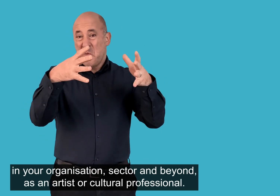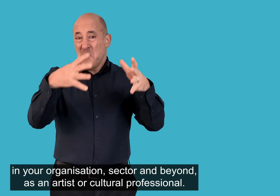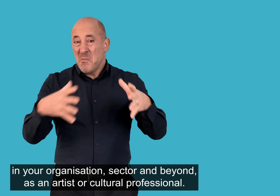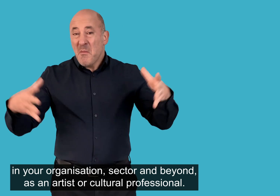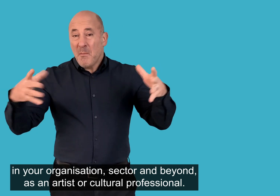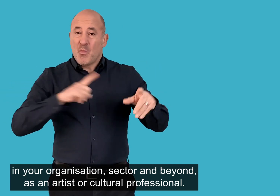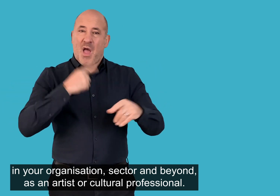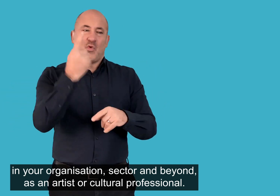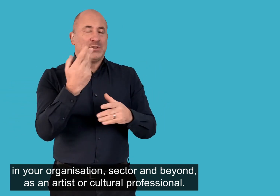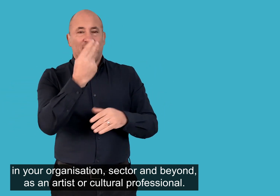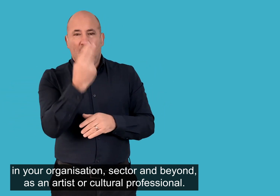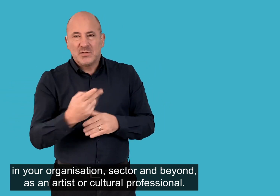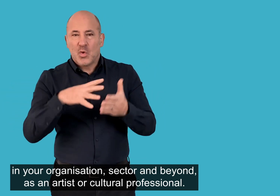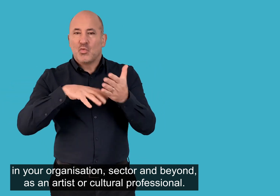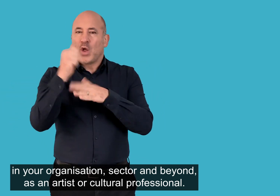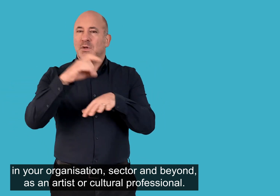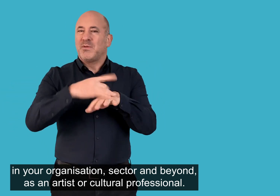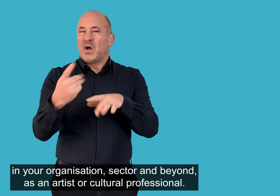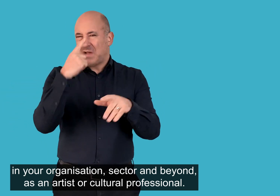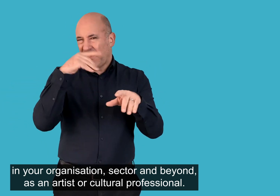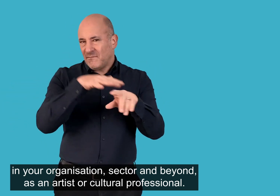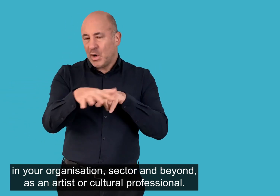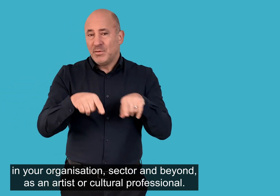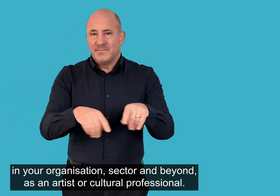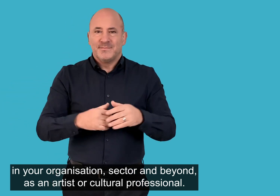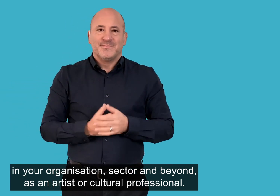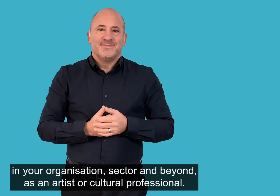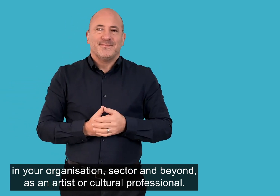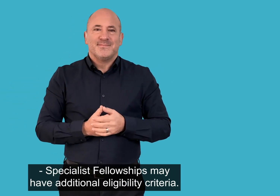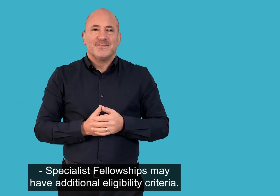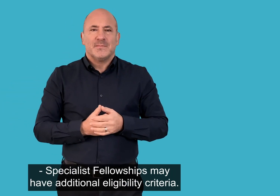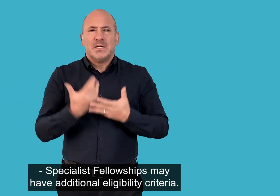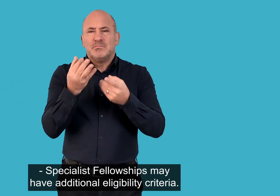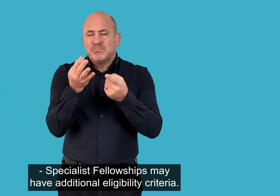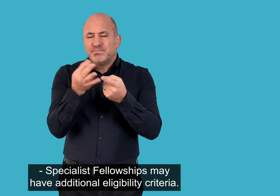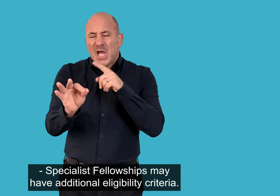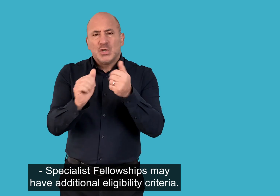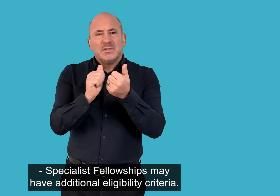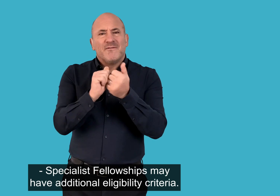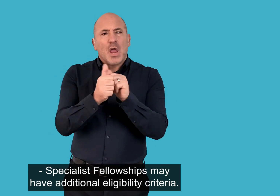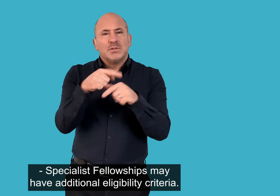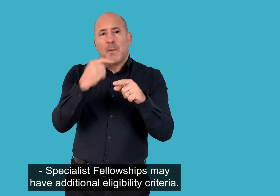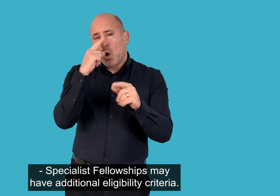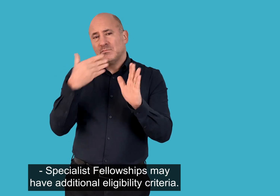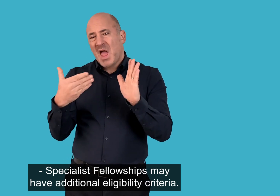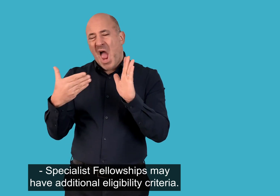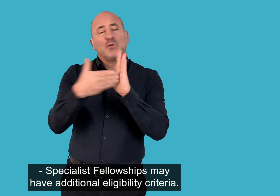organisation, sector, and beyond as an artist or cultural professional. Specialist fellowships may